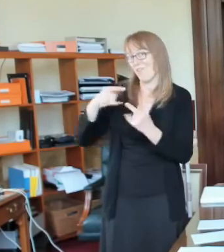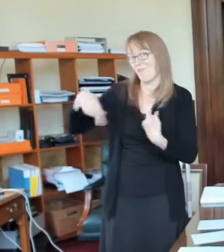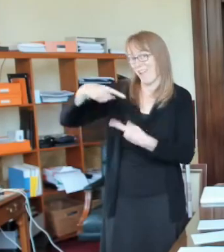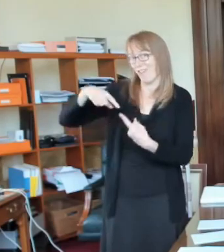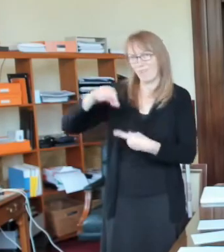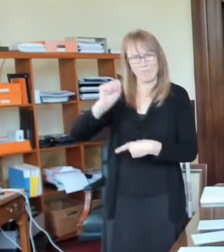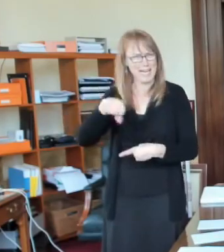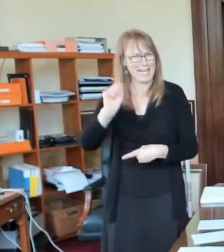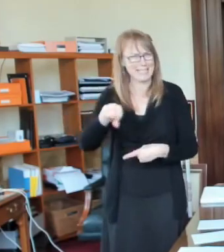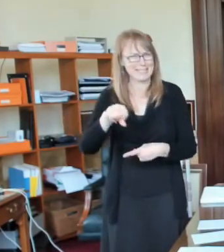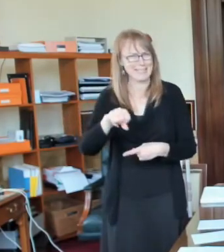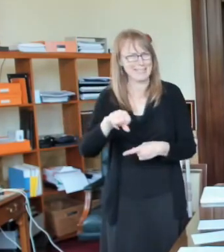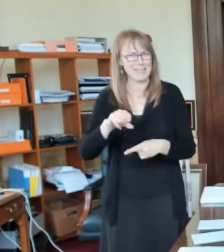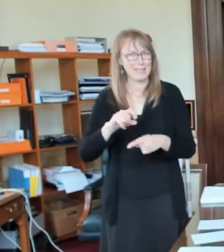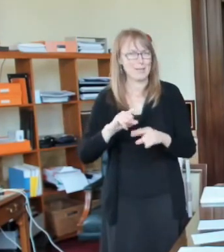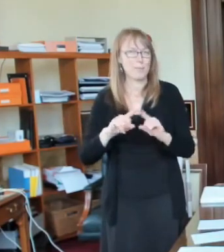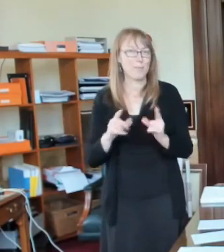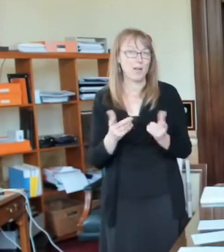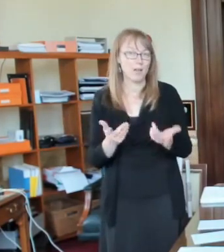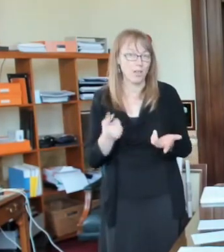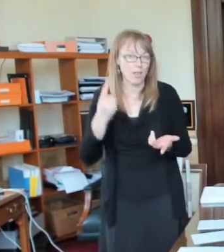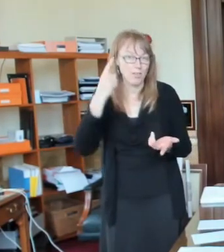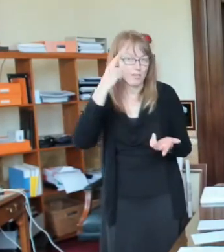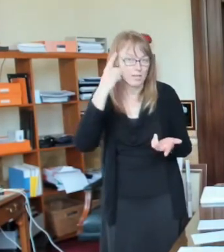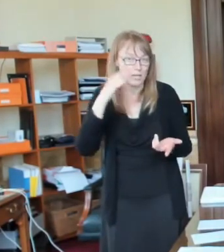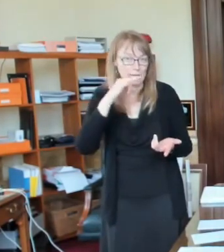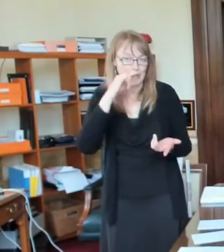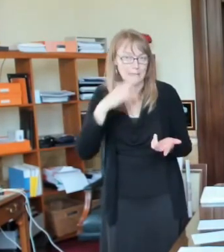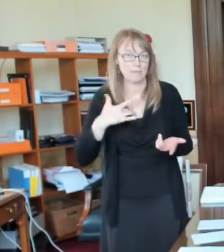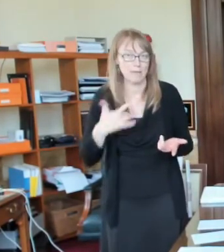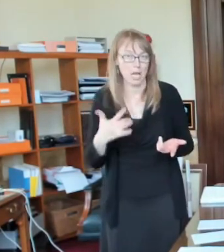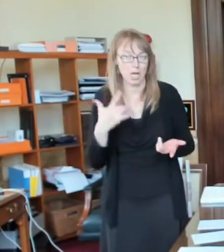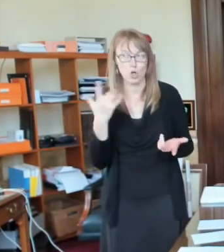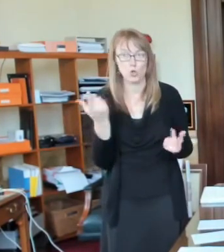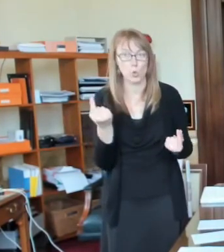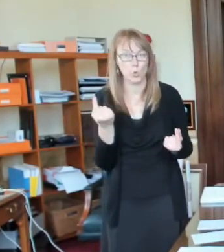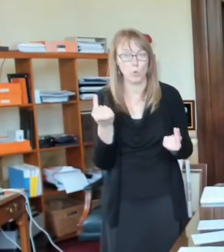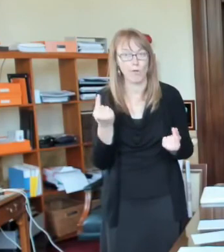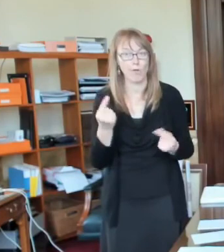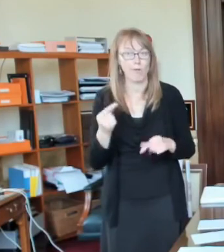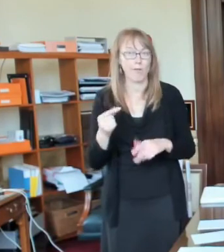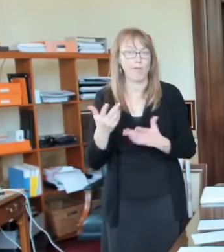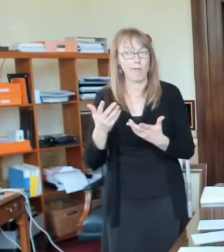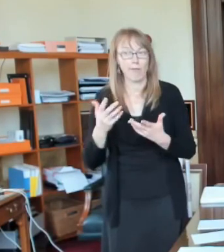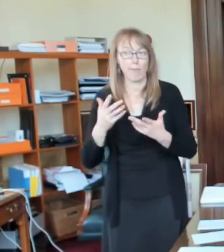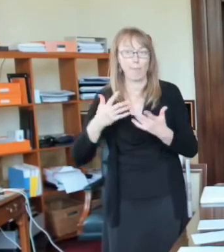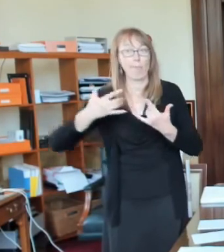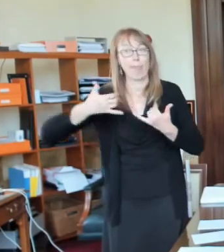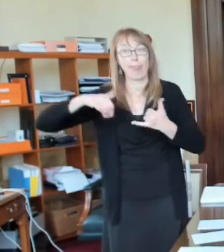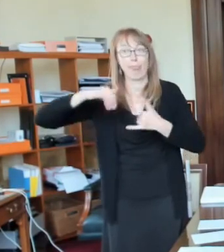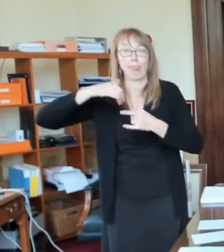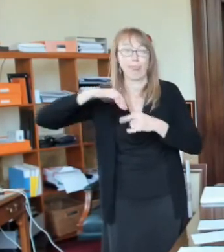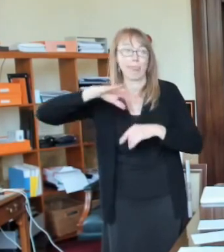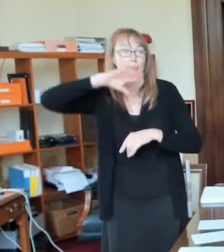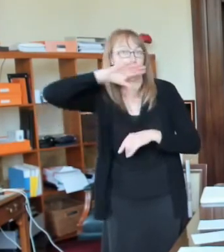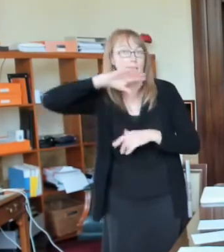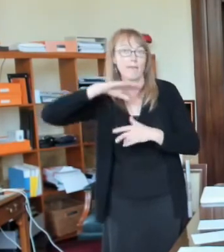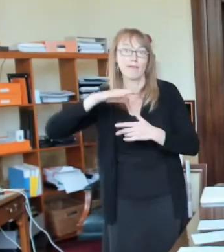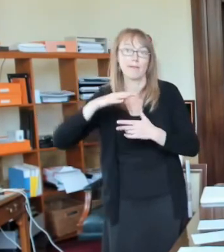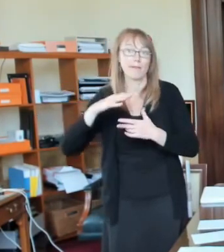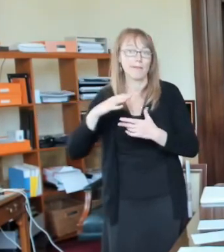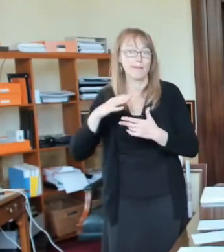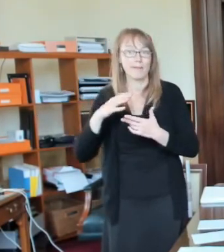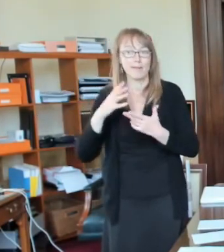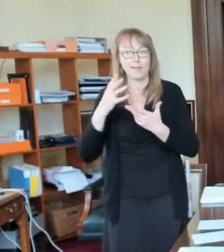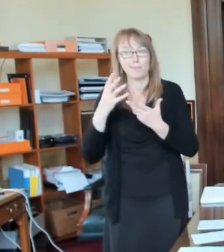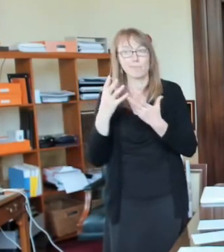kid, their face on the equipment and that sort of thing? So you'll have to, you can decide